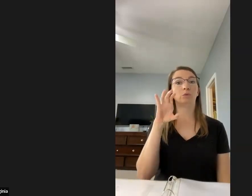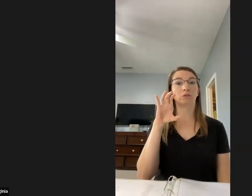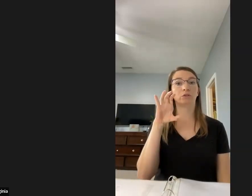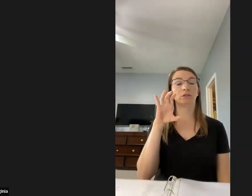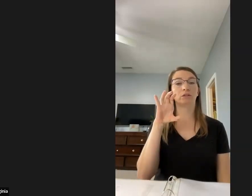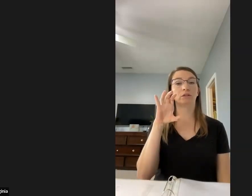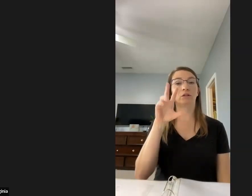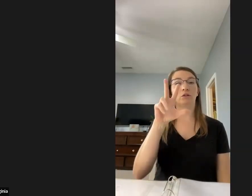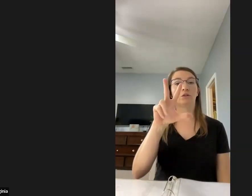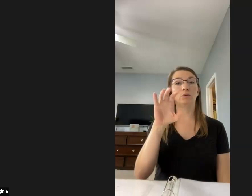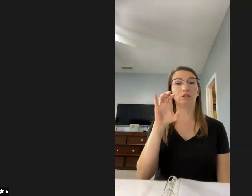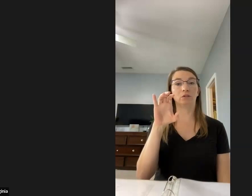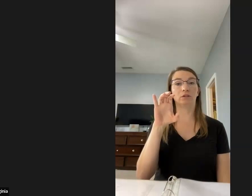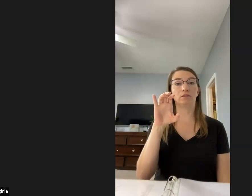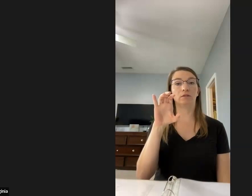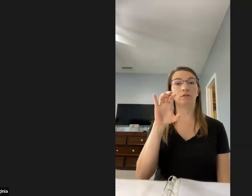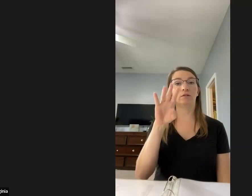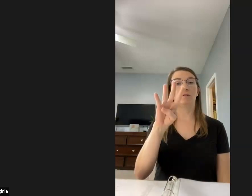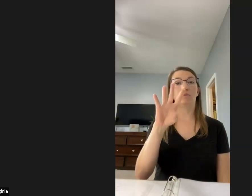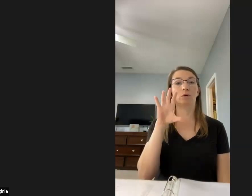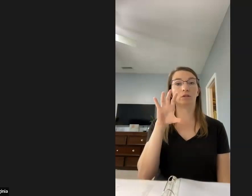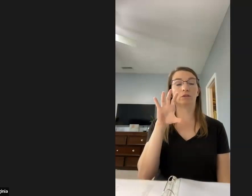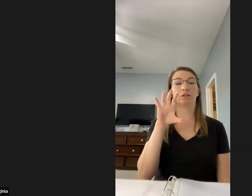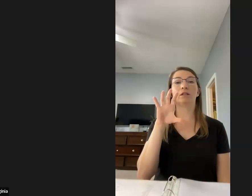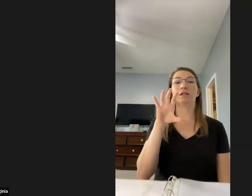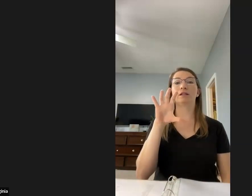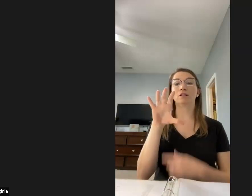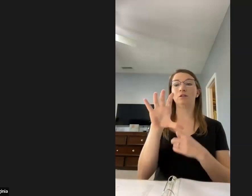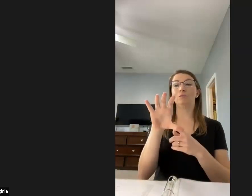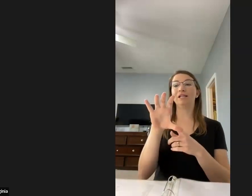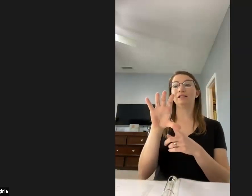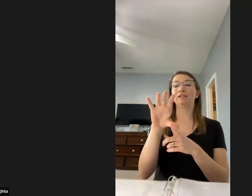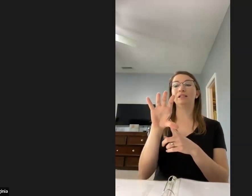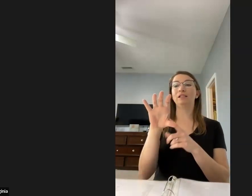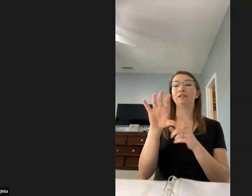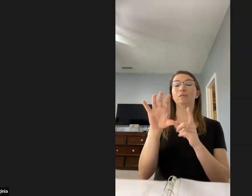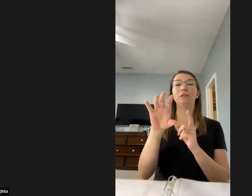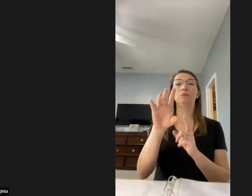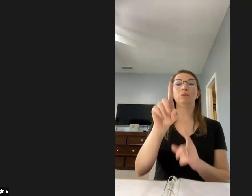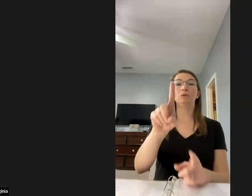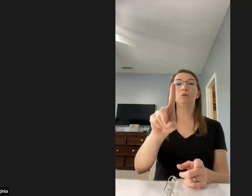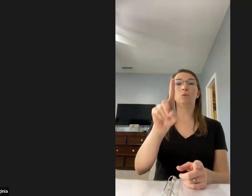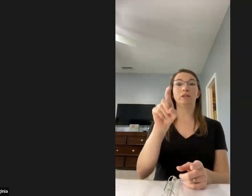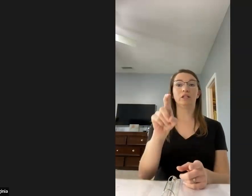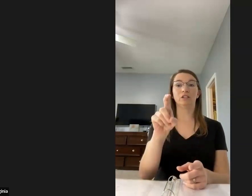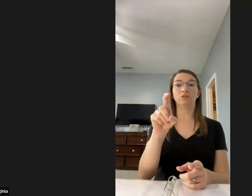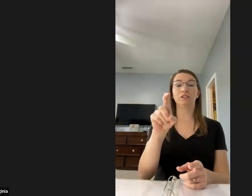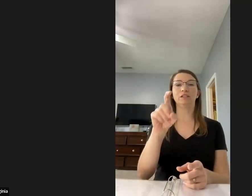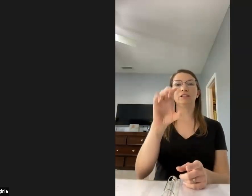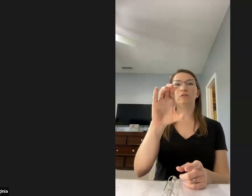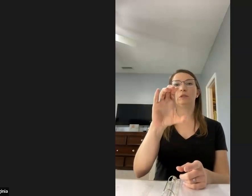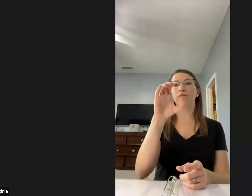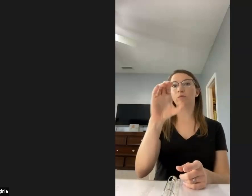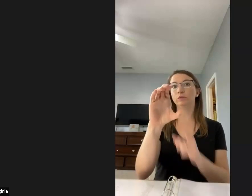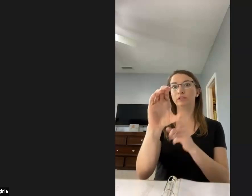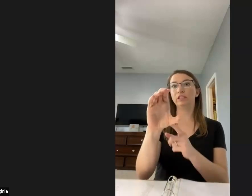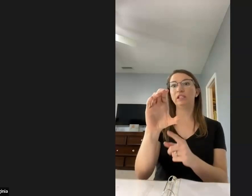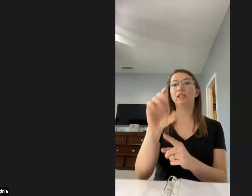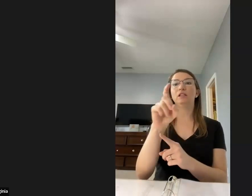200, 300, 400. Now you might see some people do 100. Instead of doing a full C, they